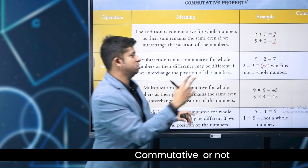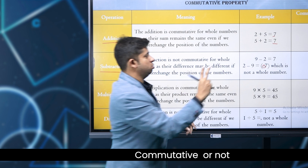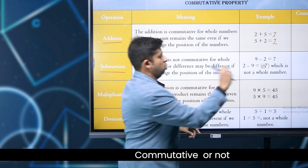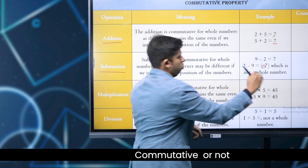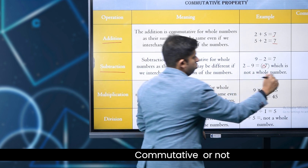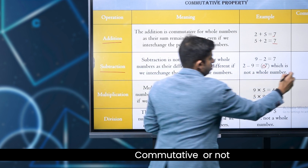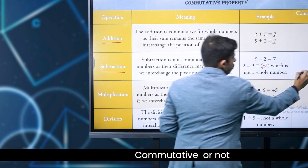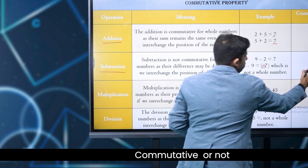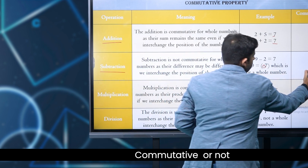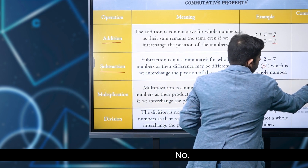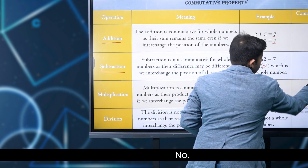Commutative or not? No.